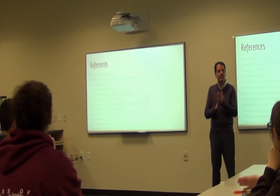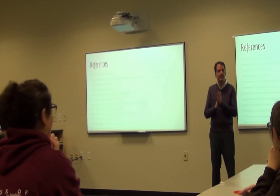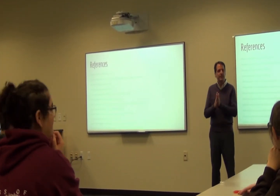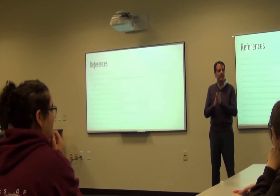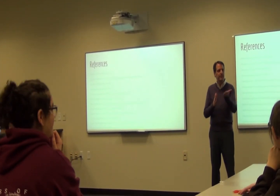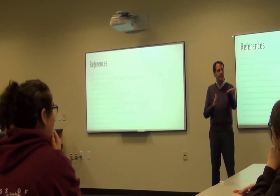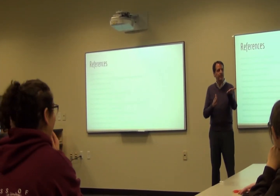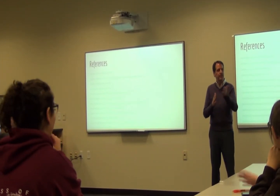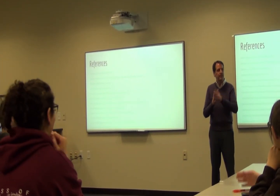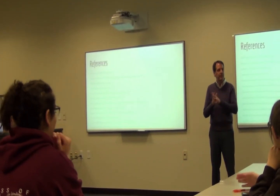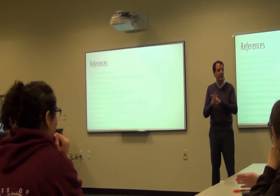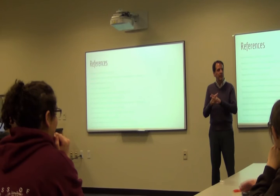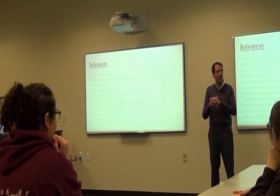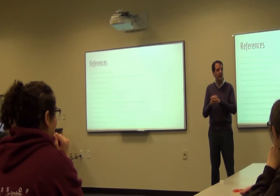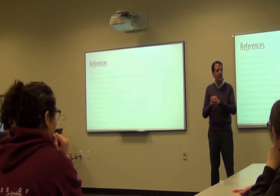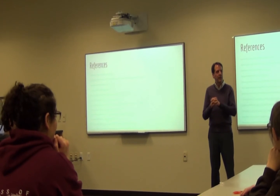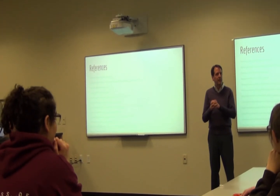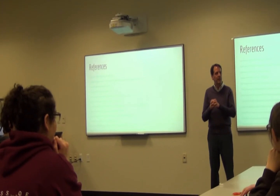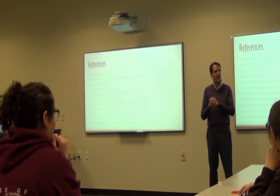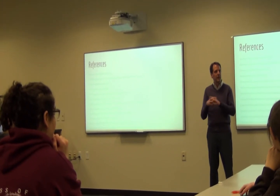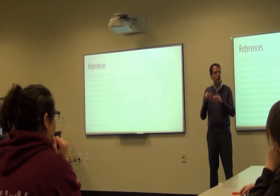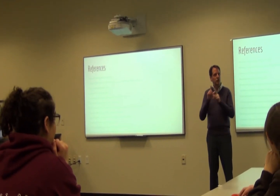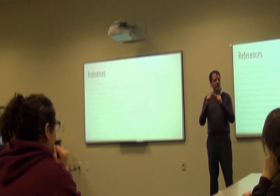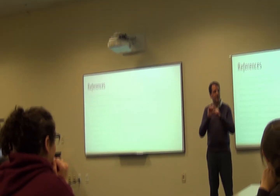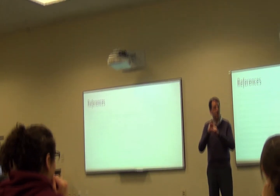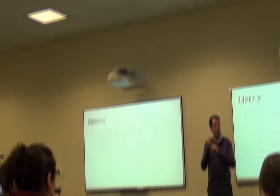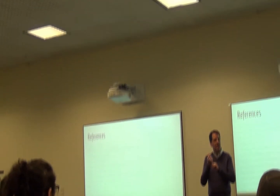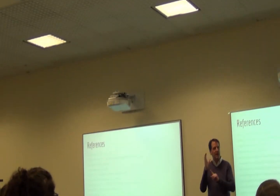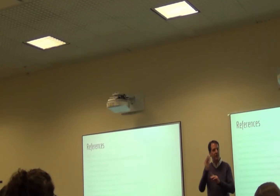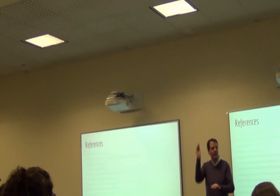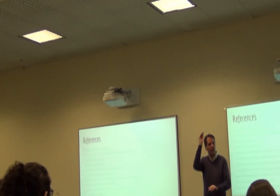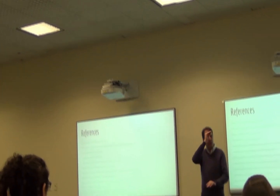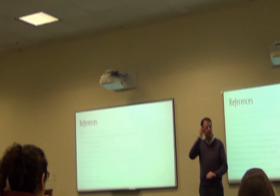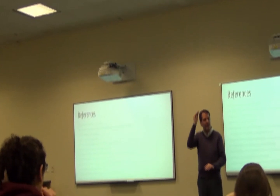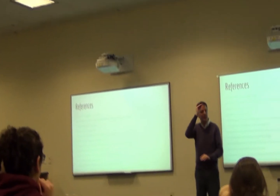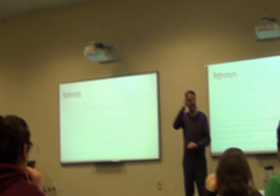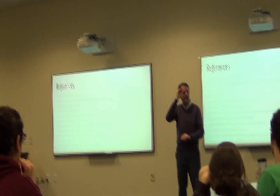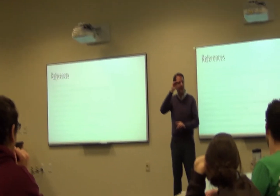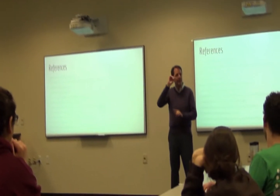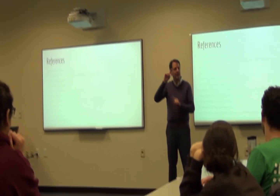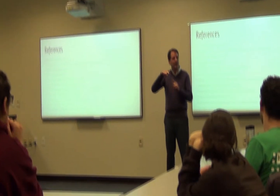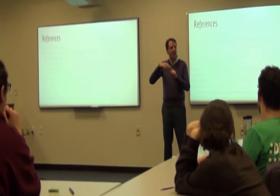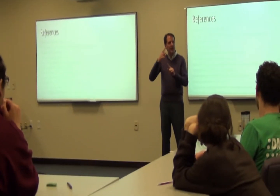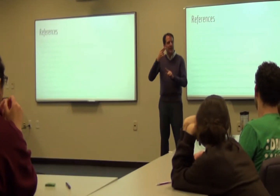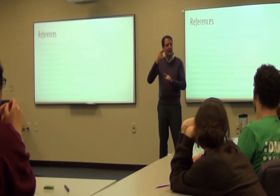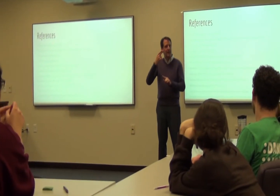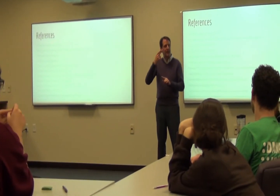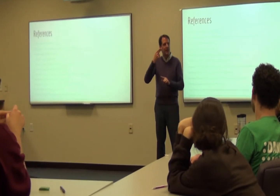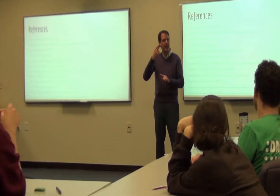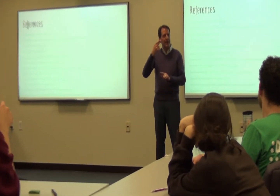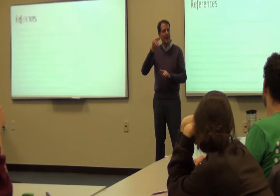Other questions? Yeah, I wanted to know, about Japanese society in general. What's their opinion on,